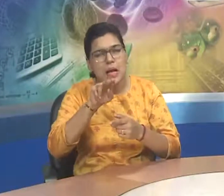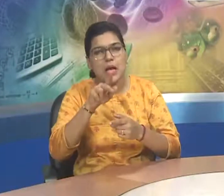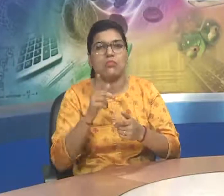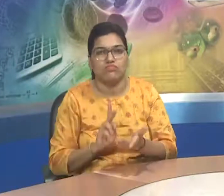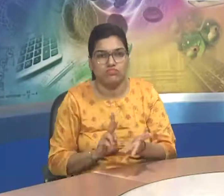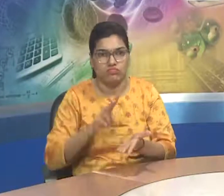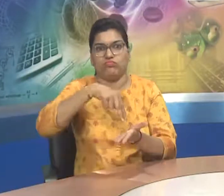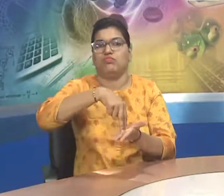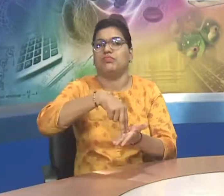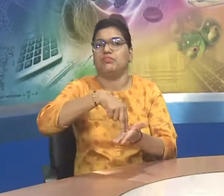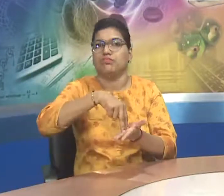which means